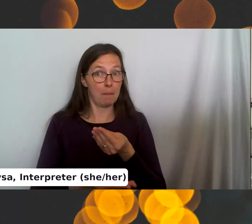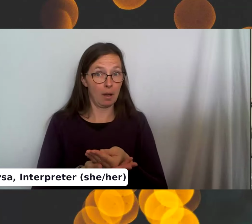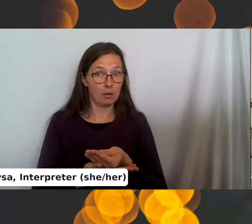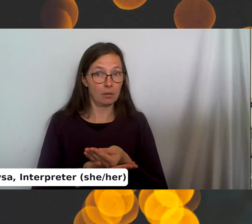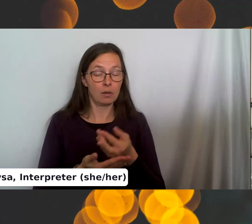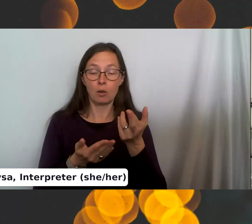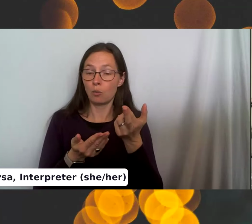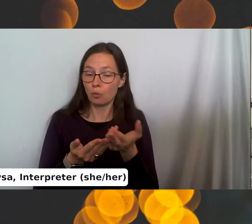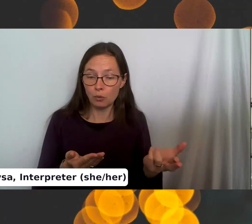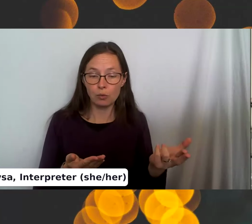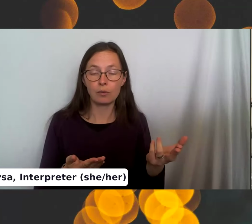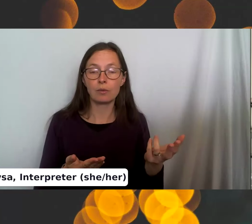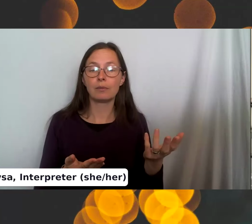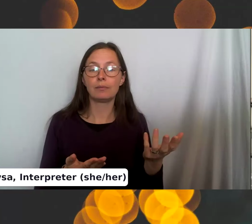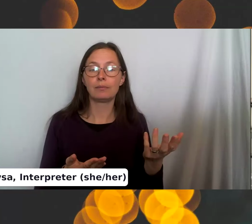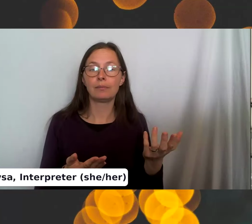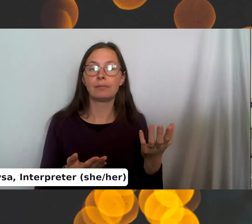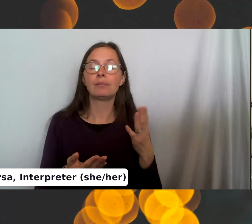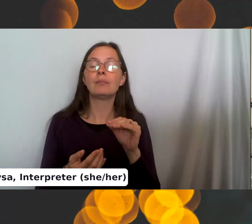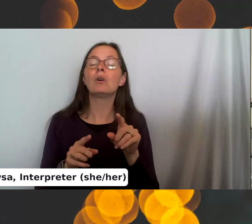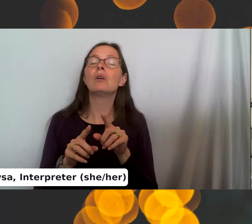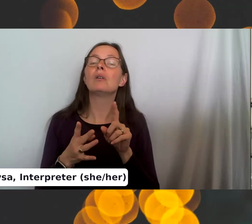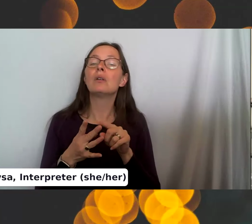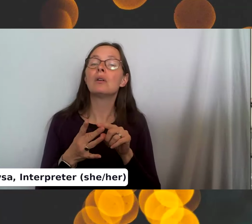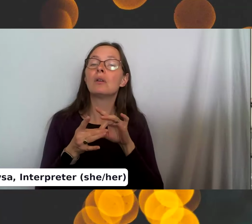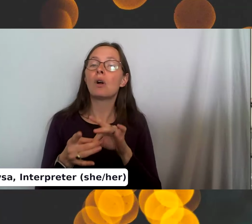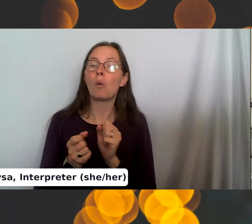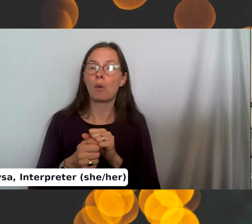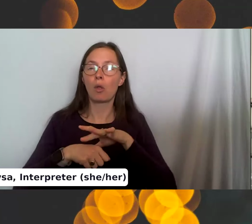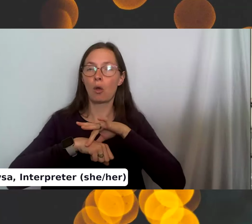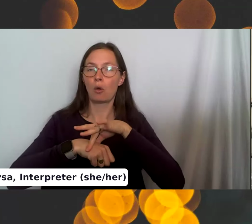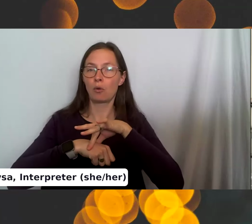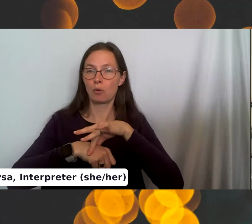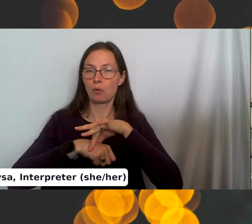resources, and they correspond to the element earth.